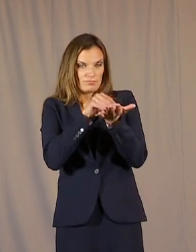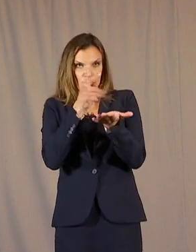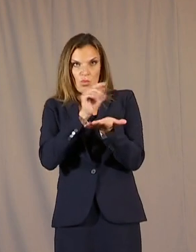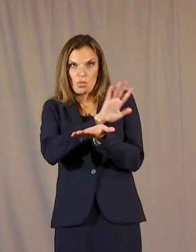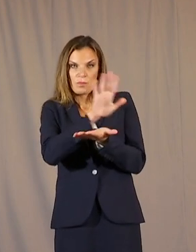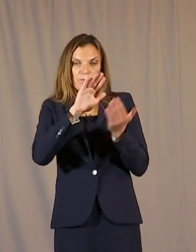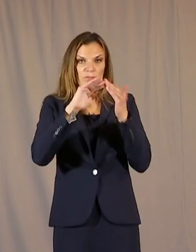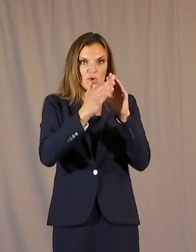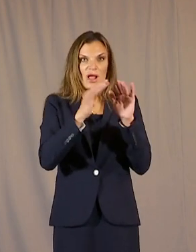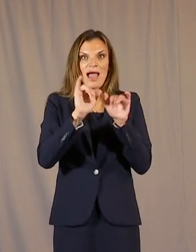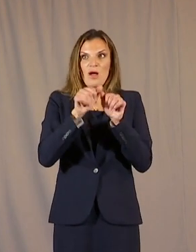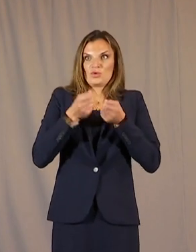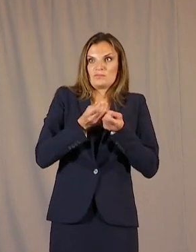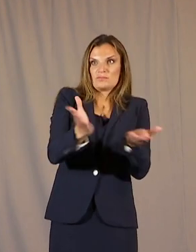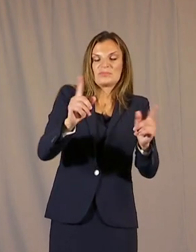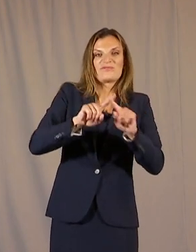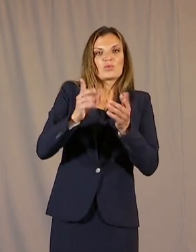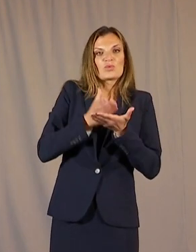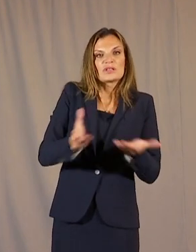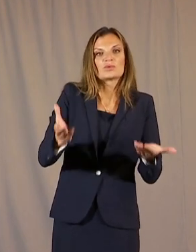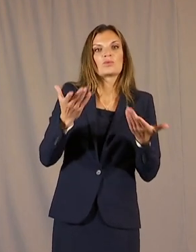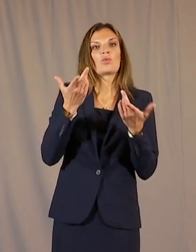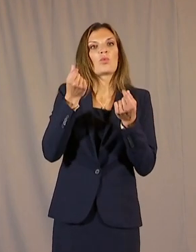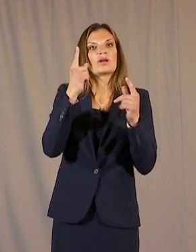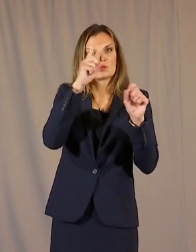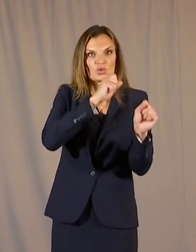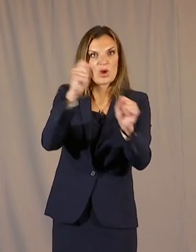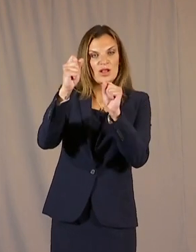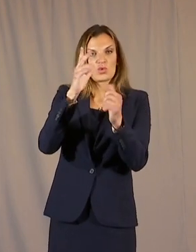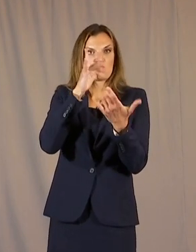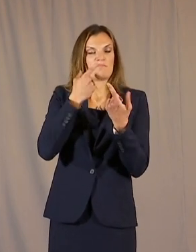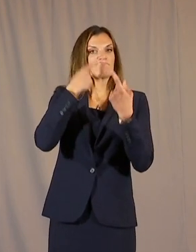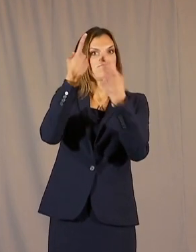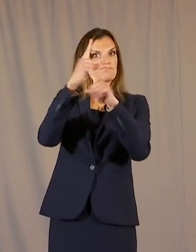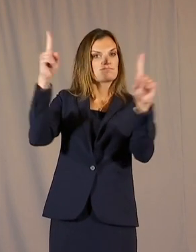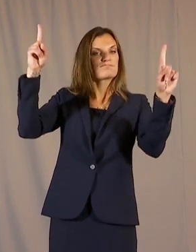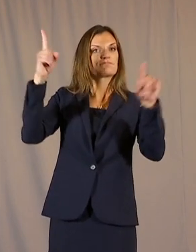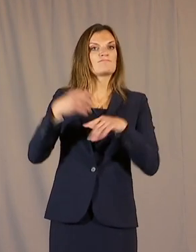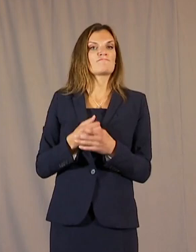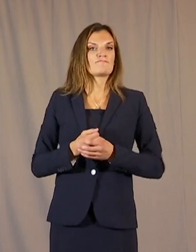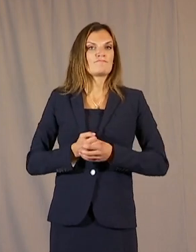resources, what strategies were going to be most effective,